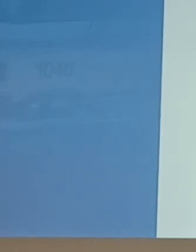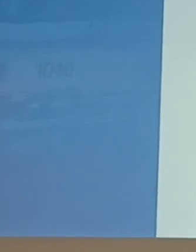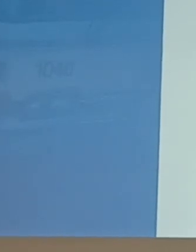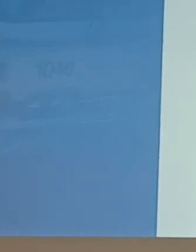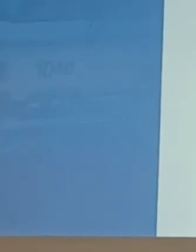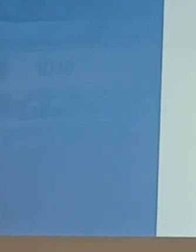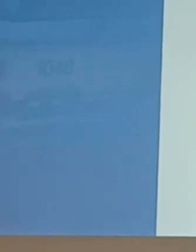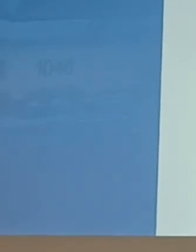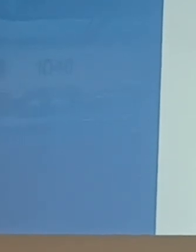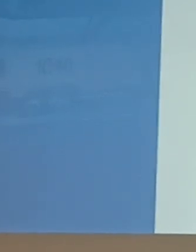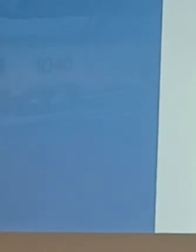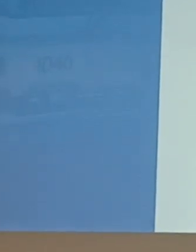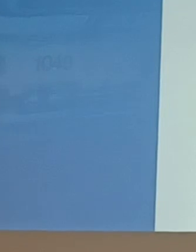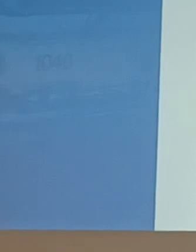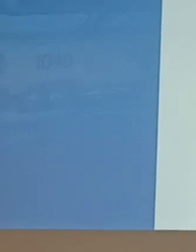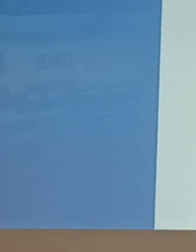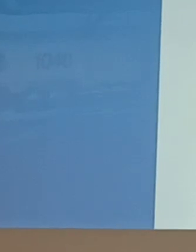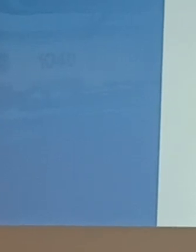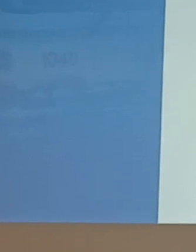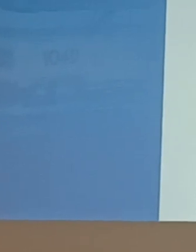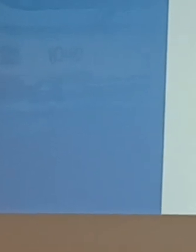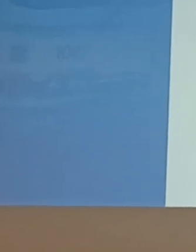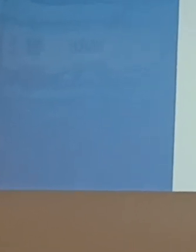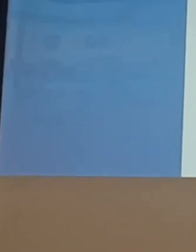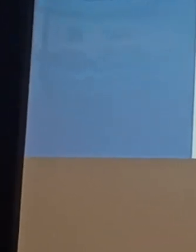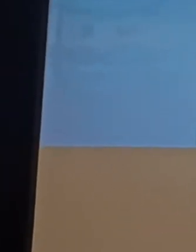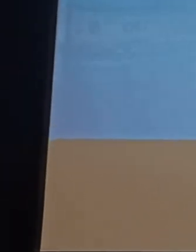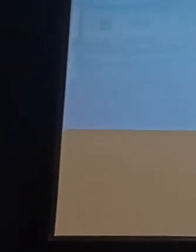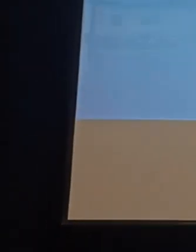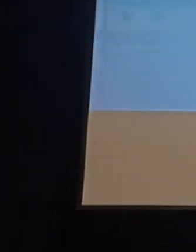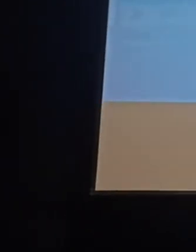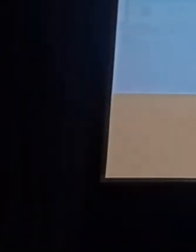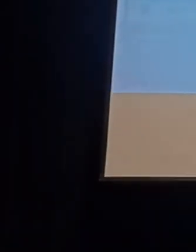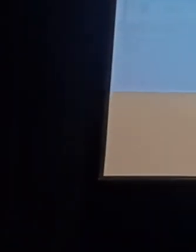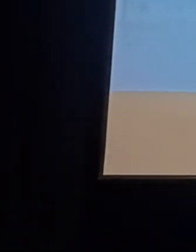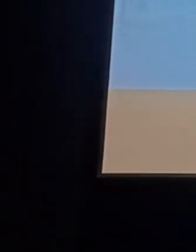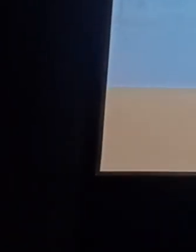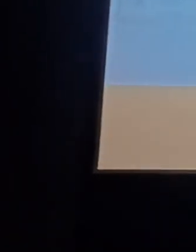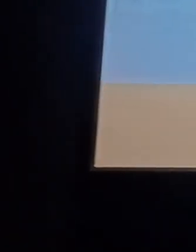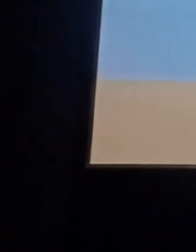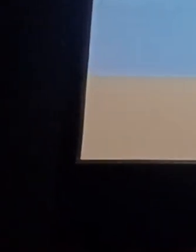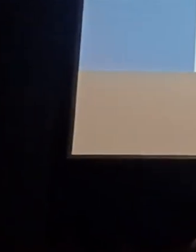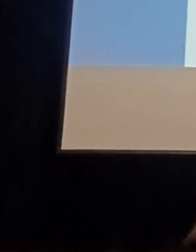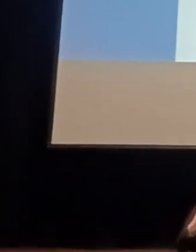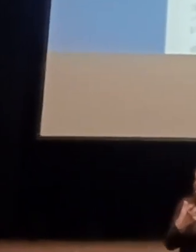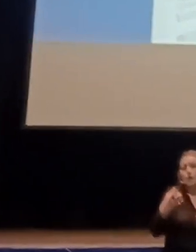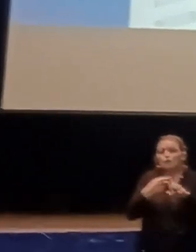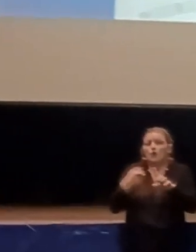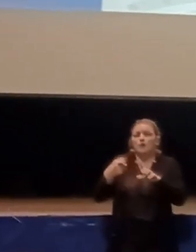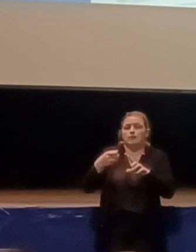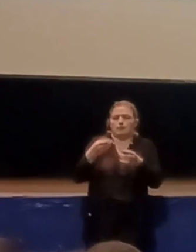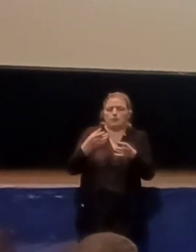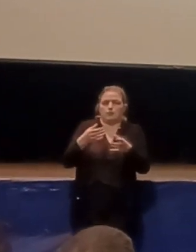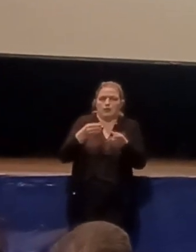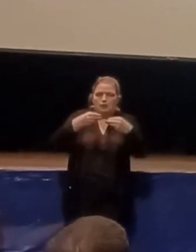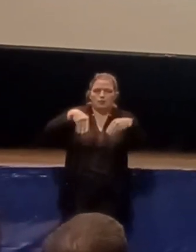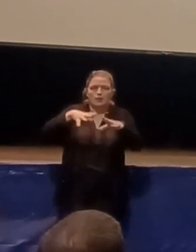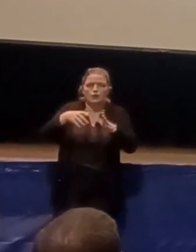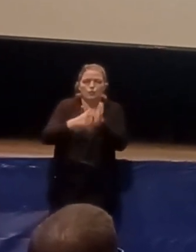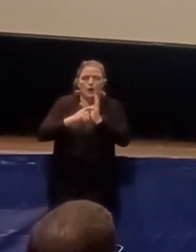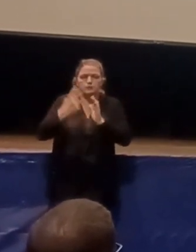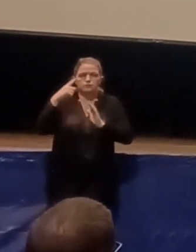like this. One is looking at the needs and the land requirements for our public